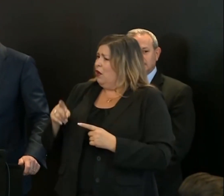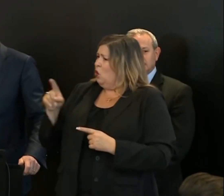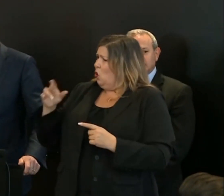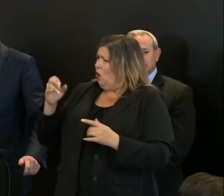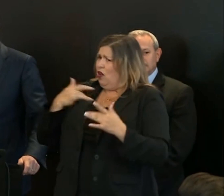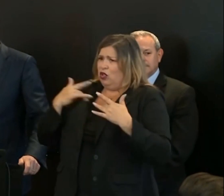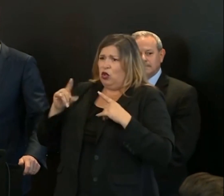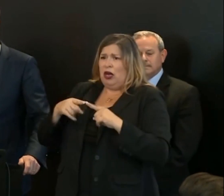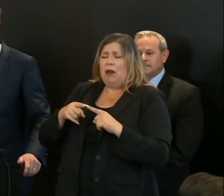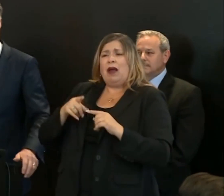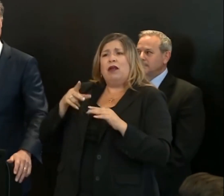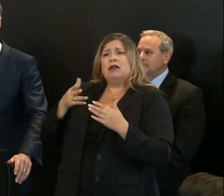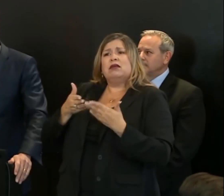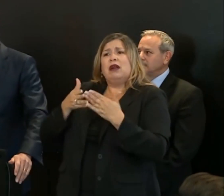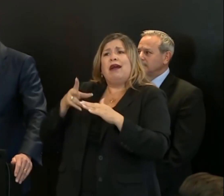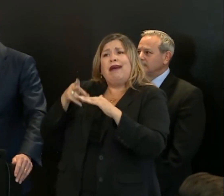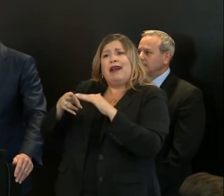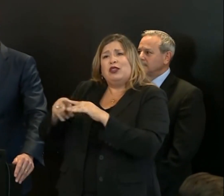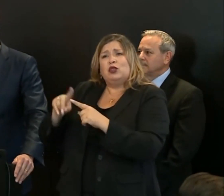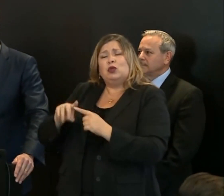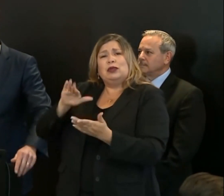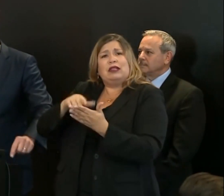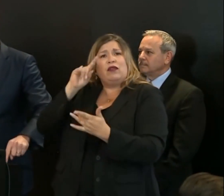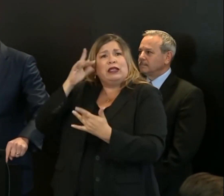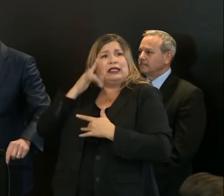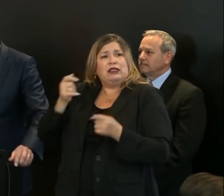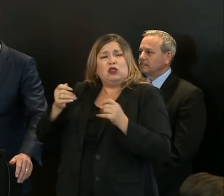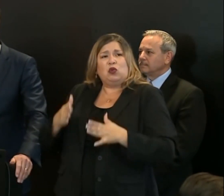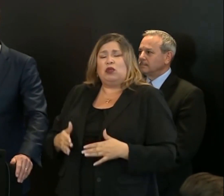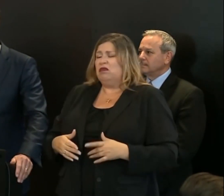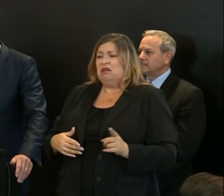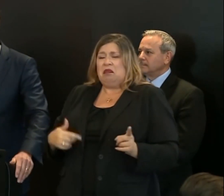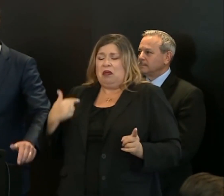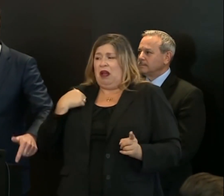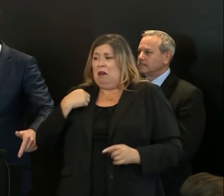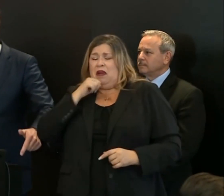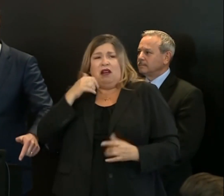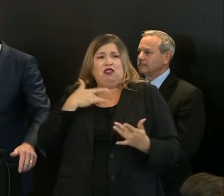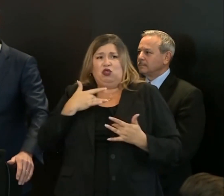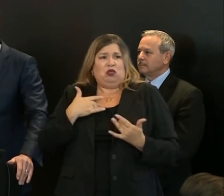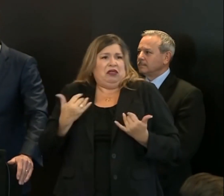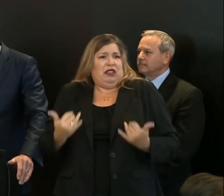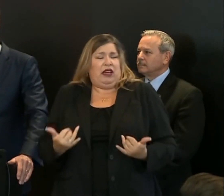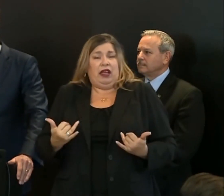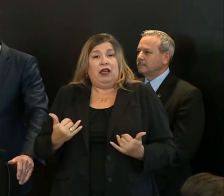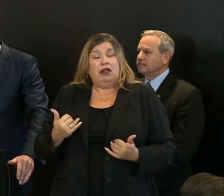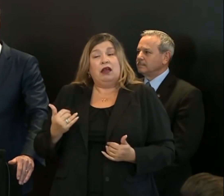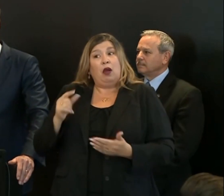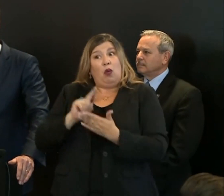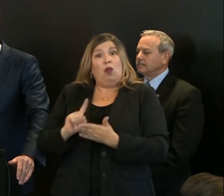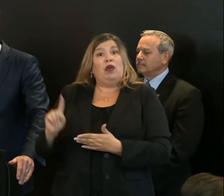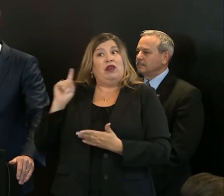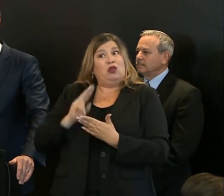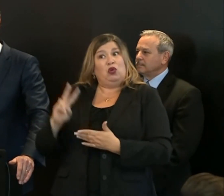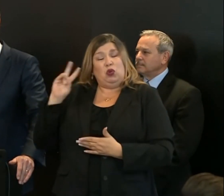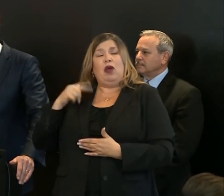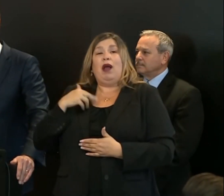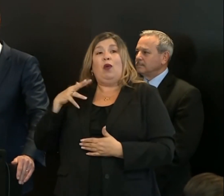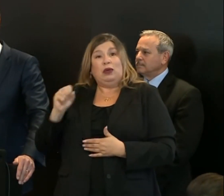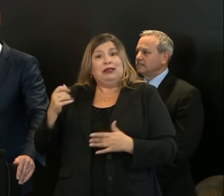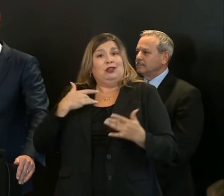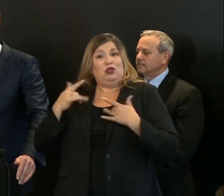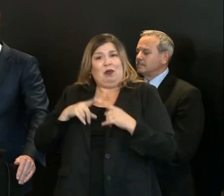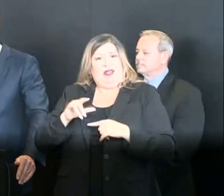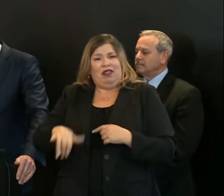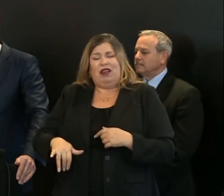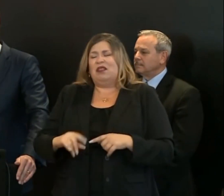to the CDC? I'm not concerned about them at all today. I was very concerned about them a week or two ago.